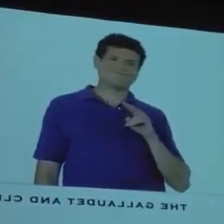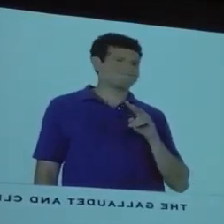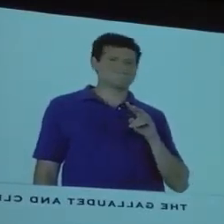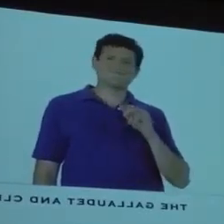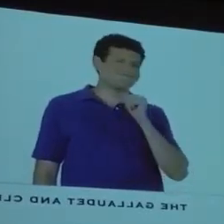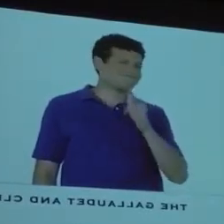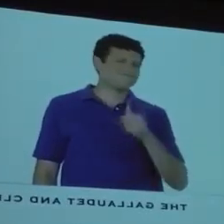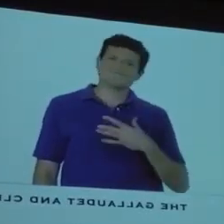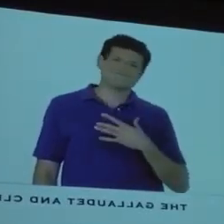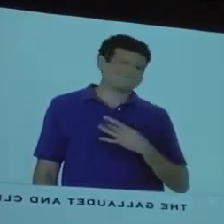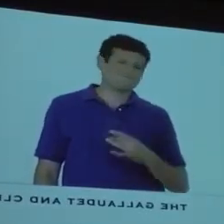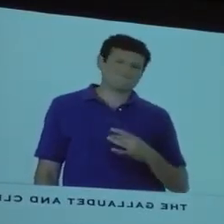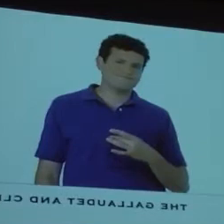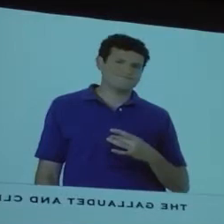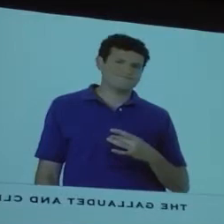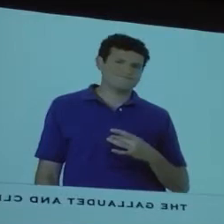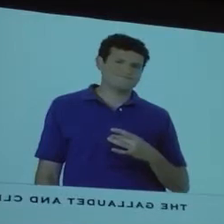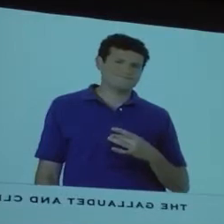Claudette, he's looking around, doesn't like it.